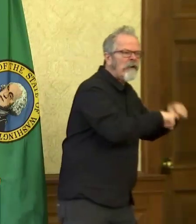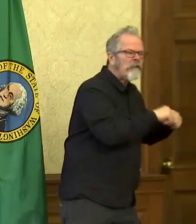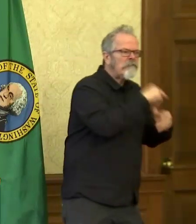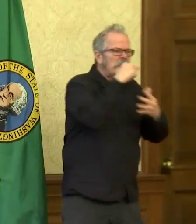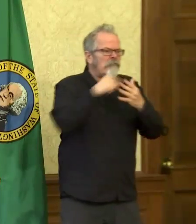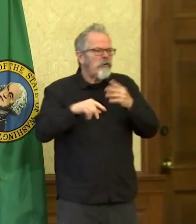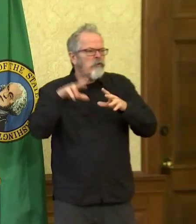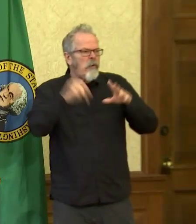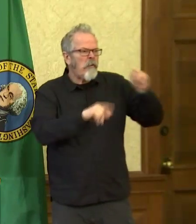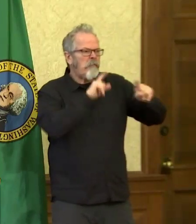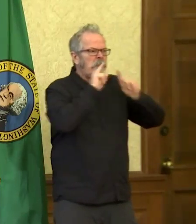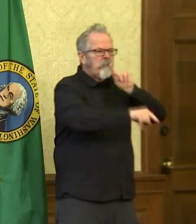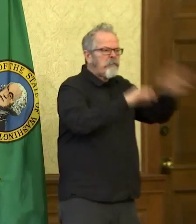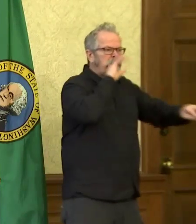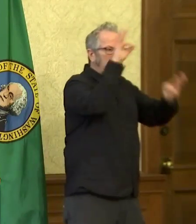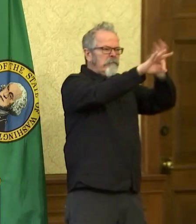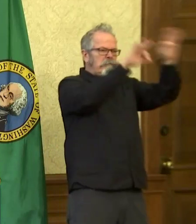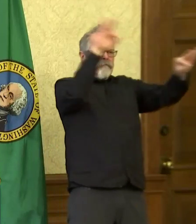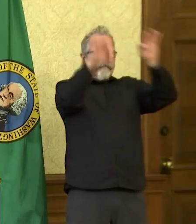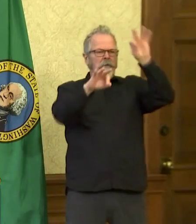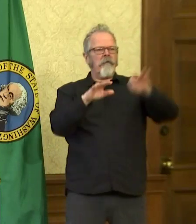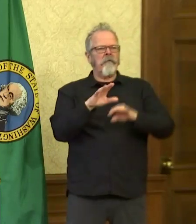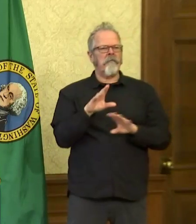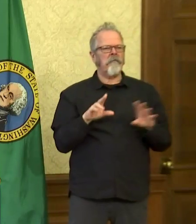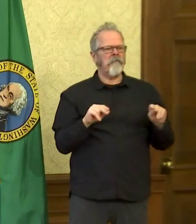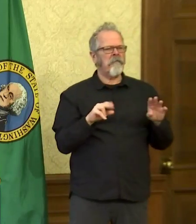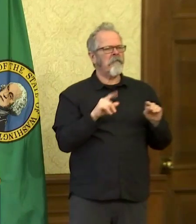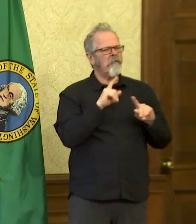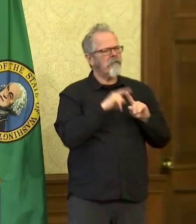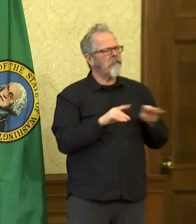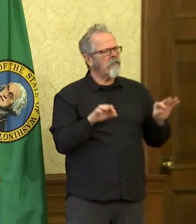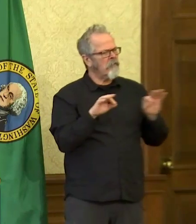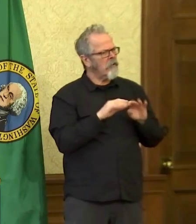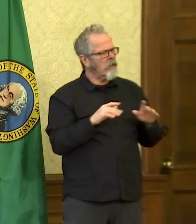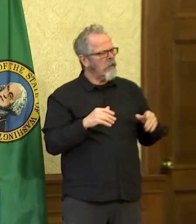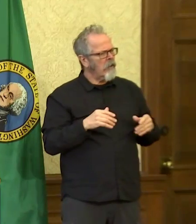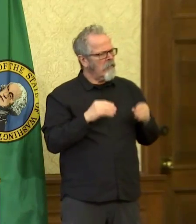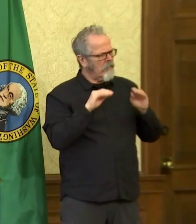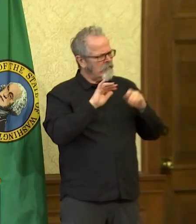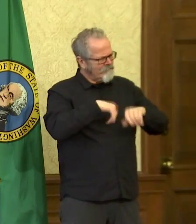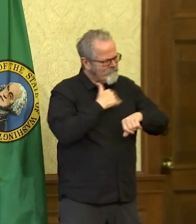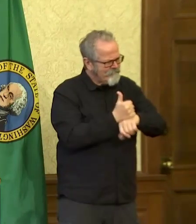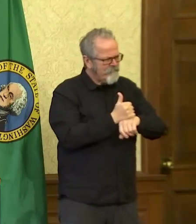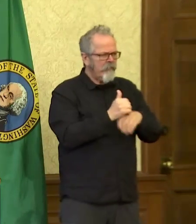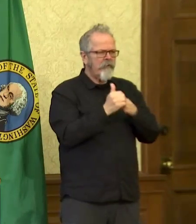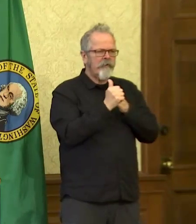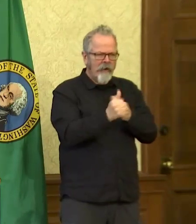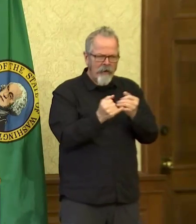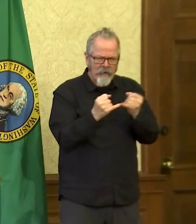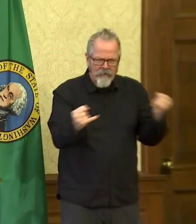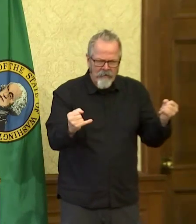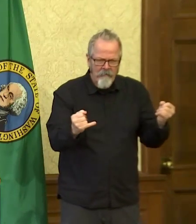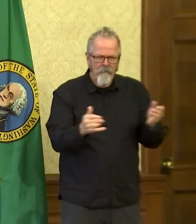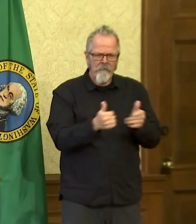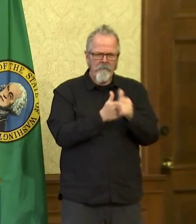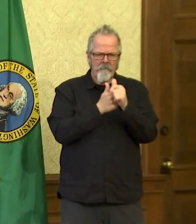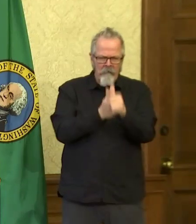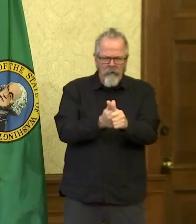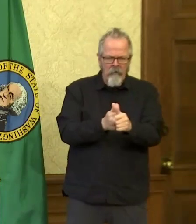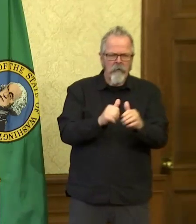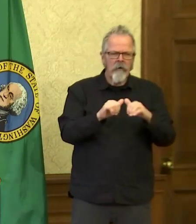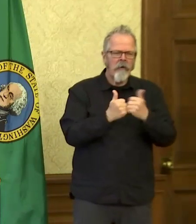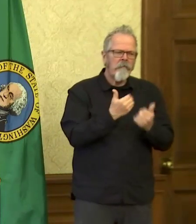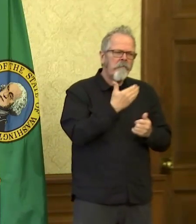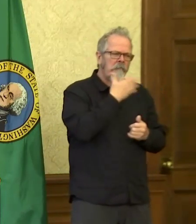the workers that are doing that work. It's really focused on the safety of workers. And so, the tasks that are authorized